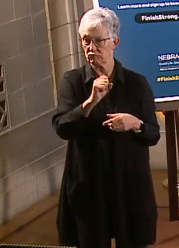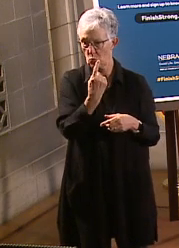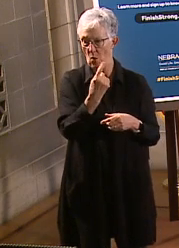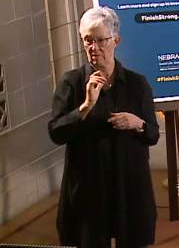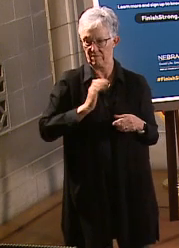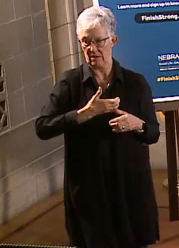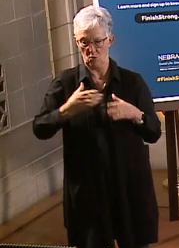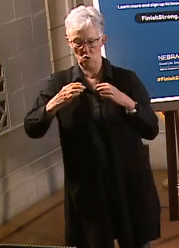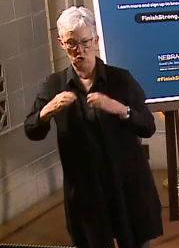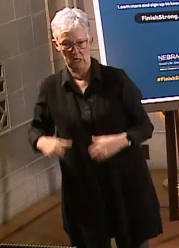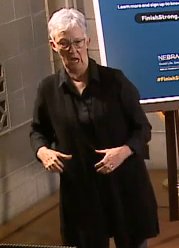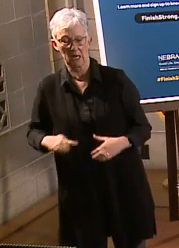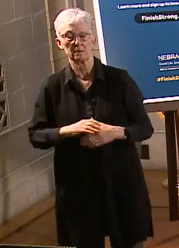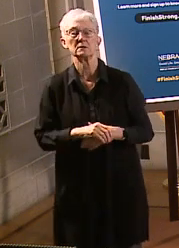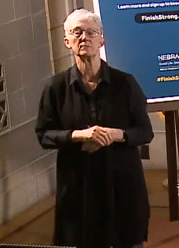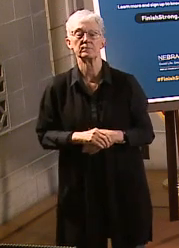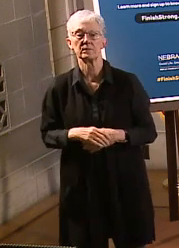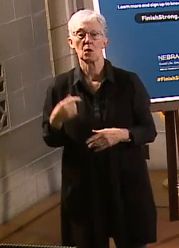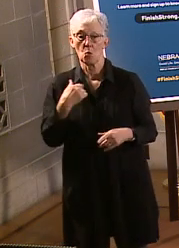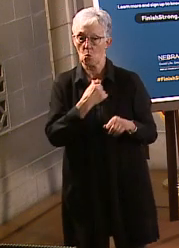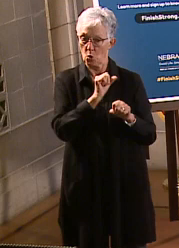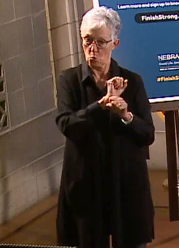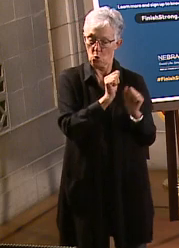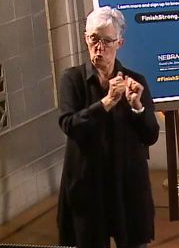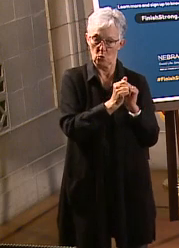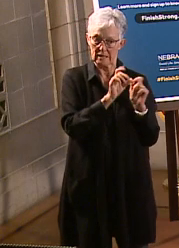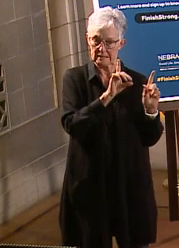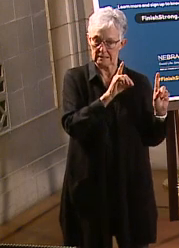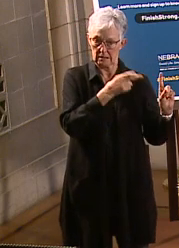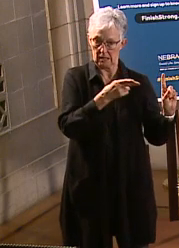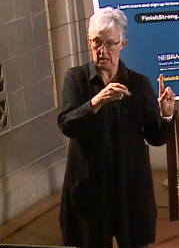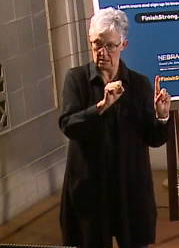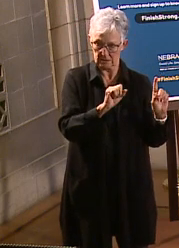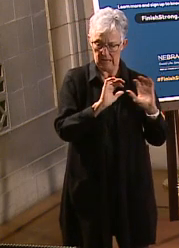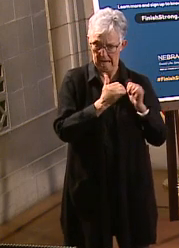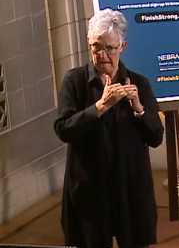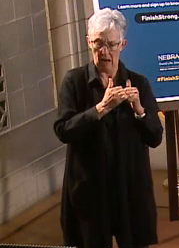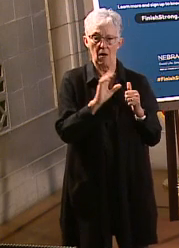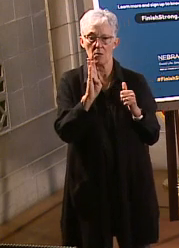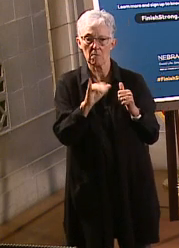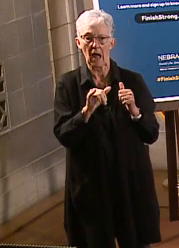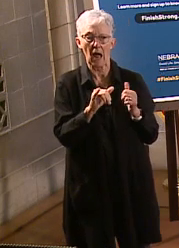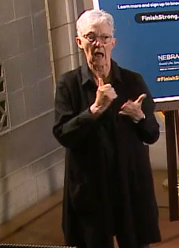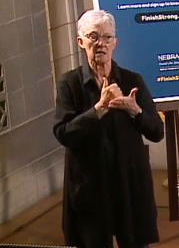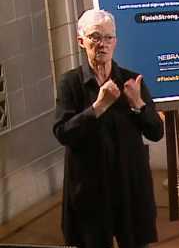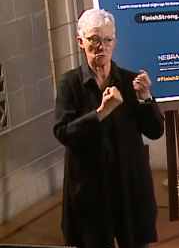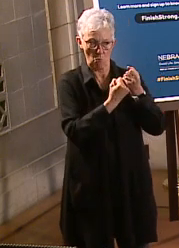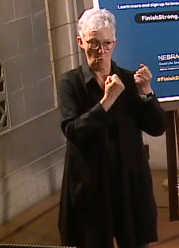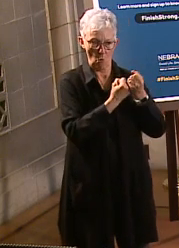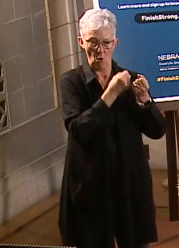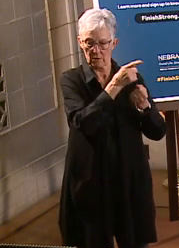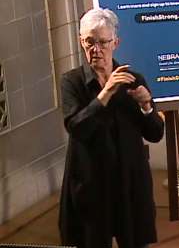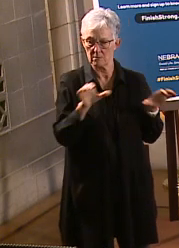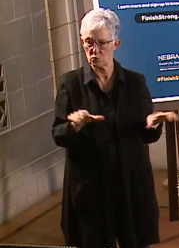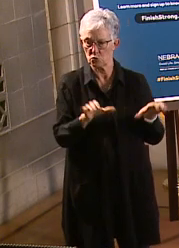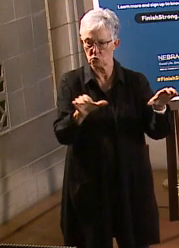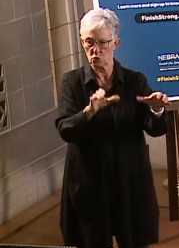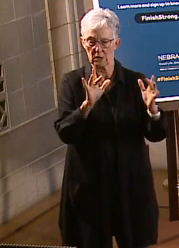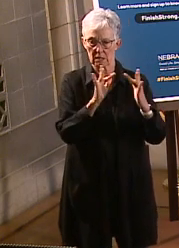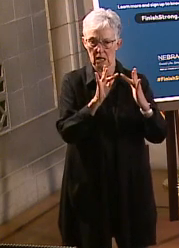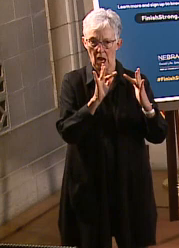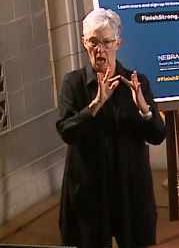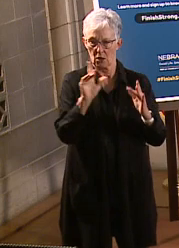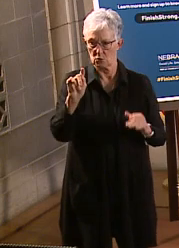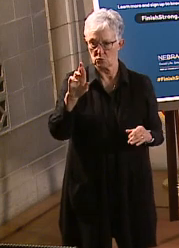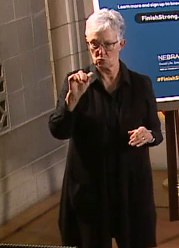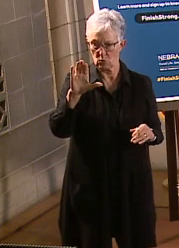our partnership with DHHS, we have helped in the vital role of contact tracing to help isolate cases and keep